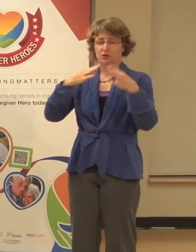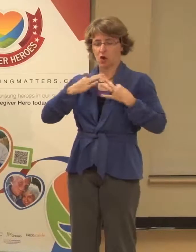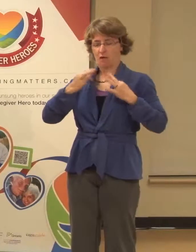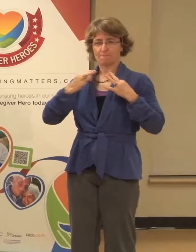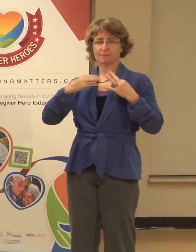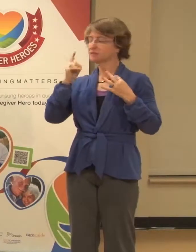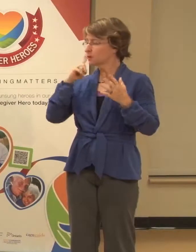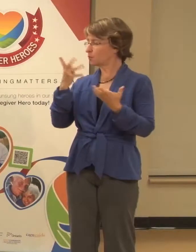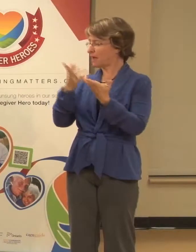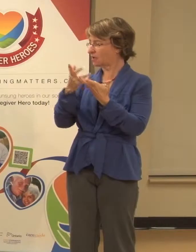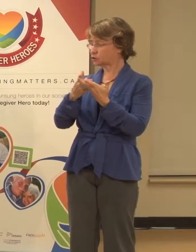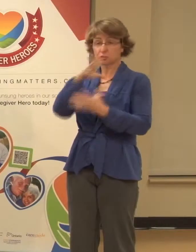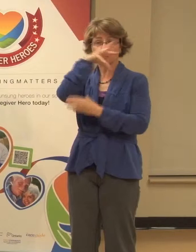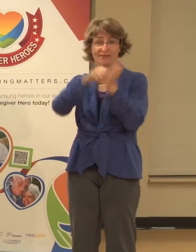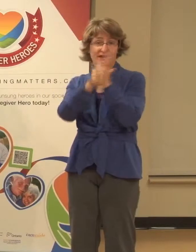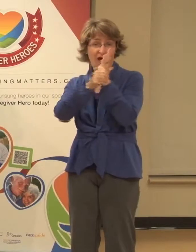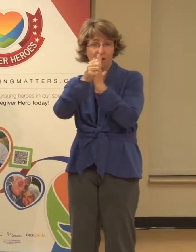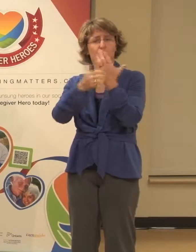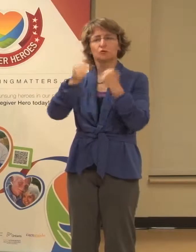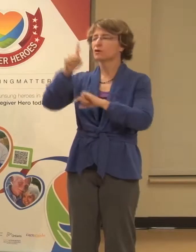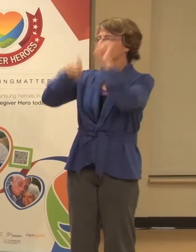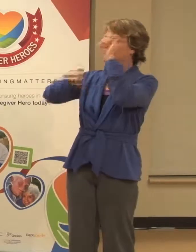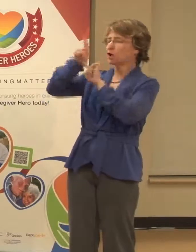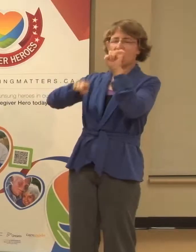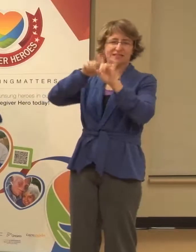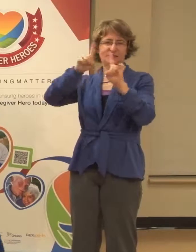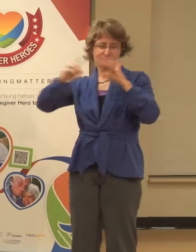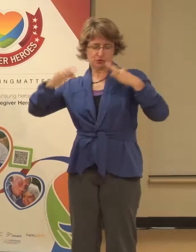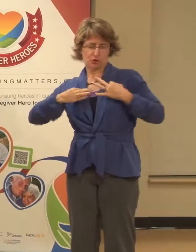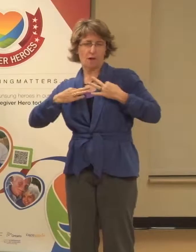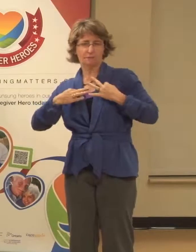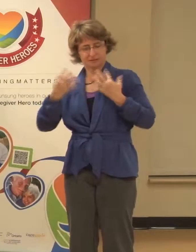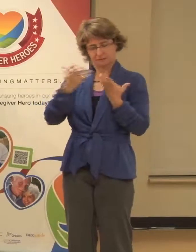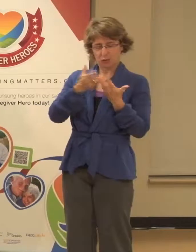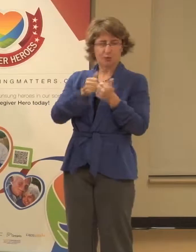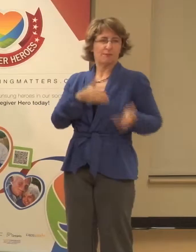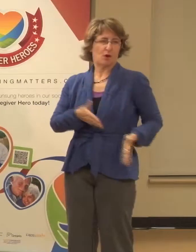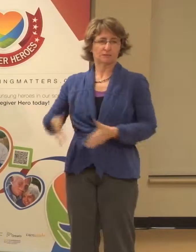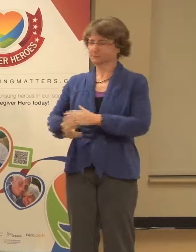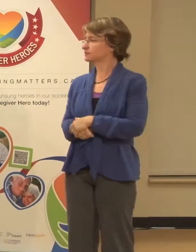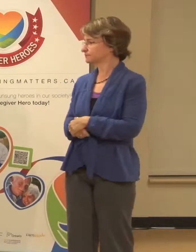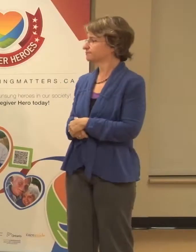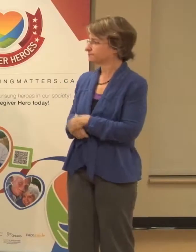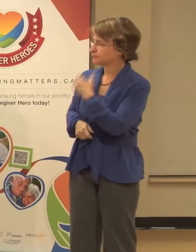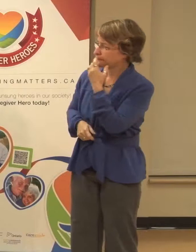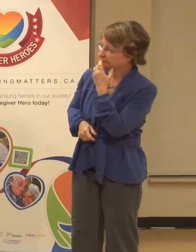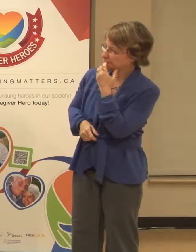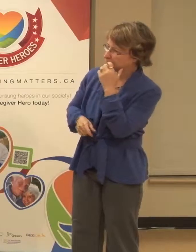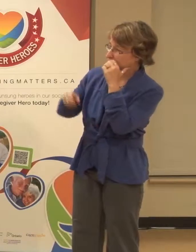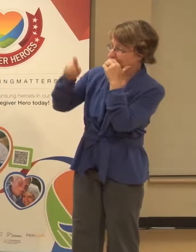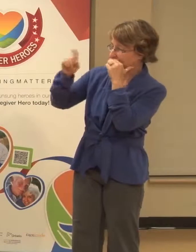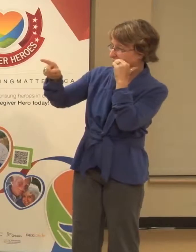would match. So in our catalog, we try and mix and match it as much as possible. Same here with